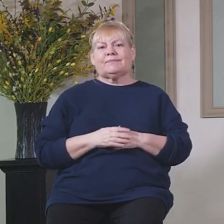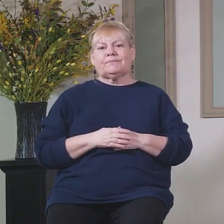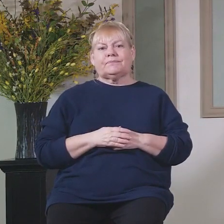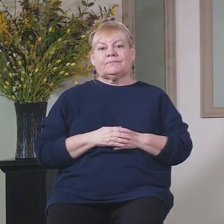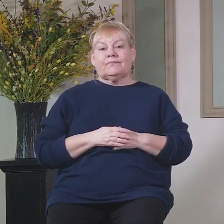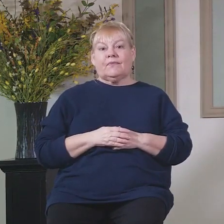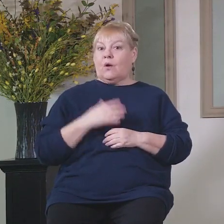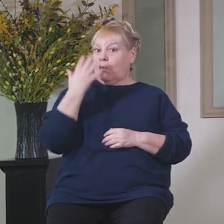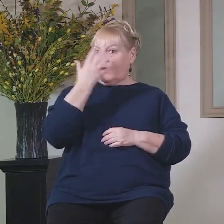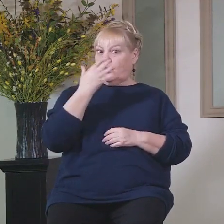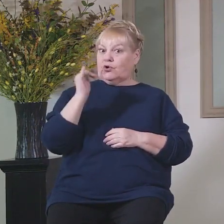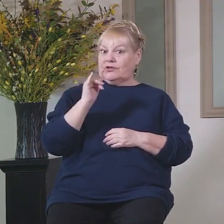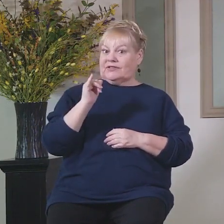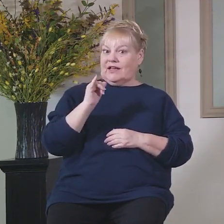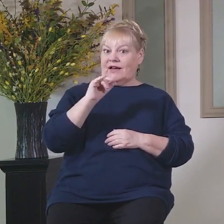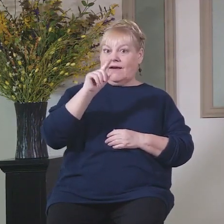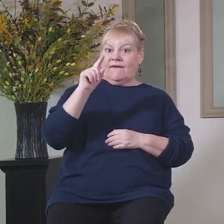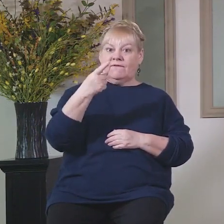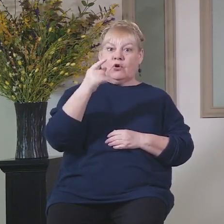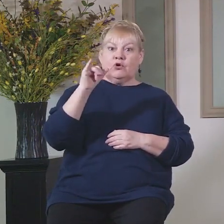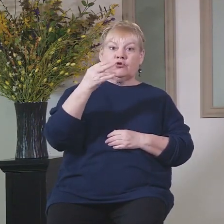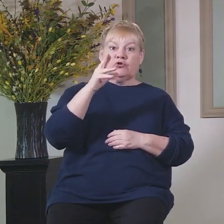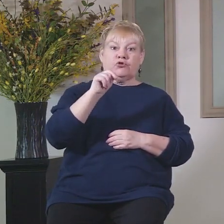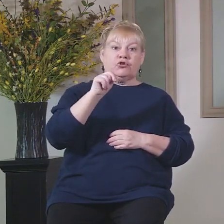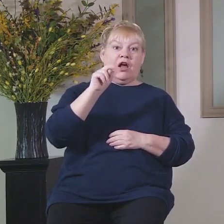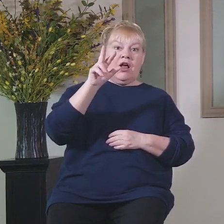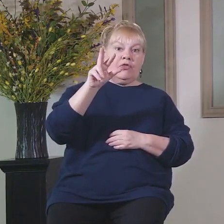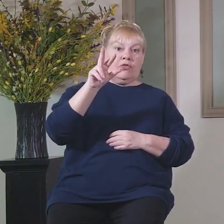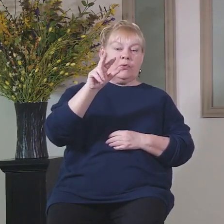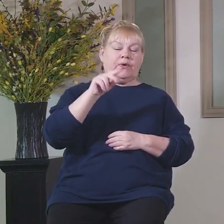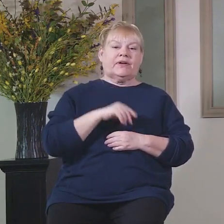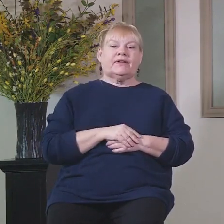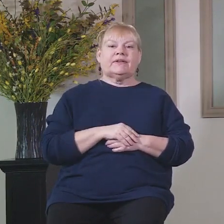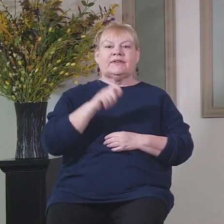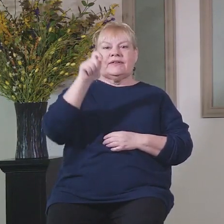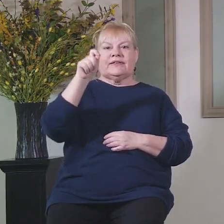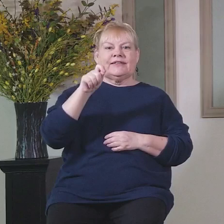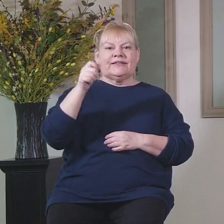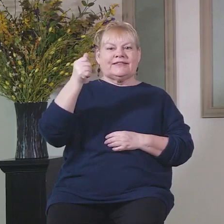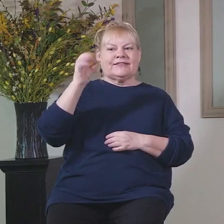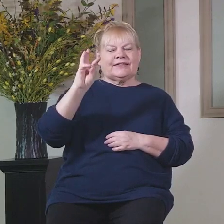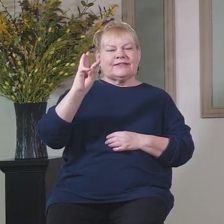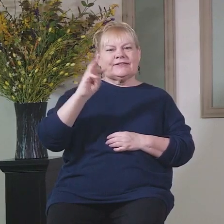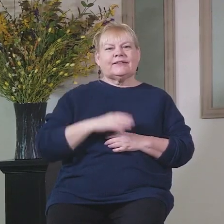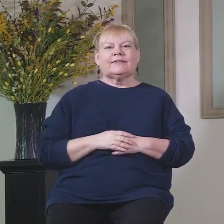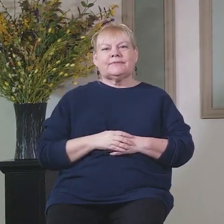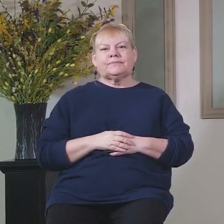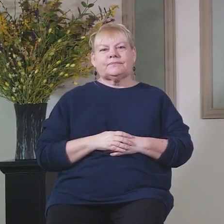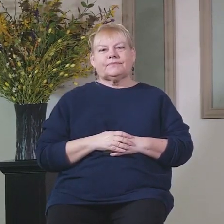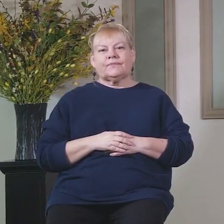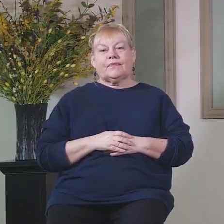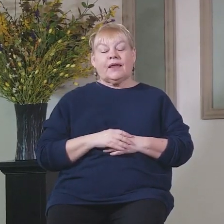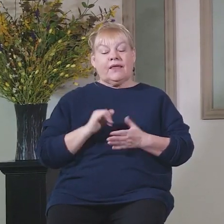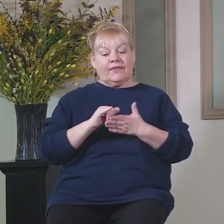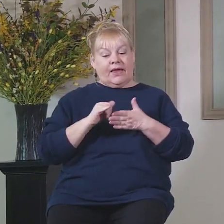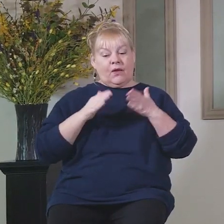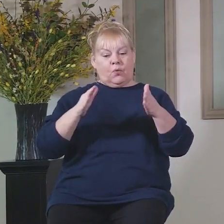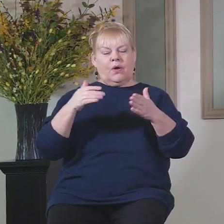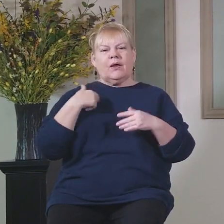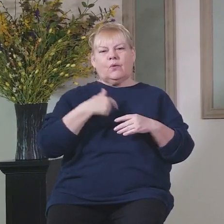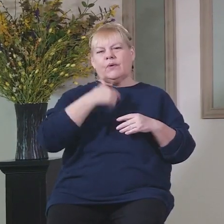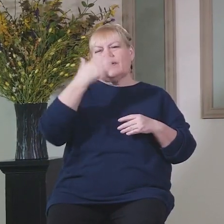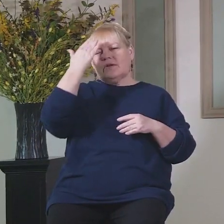Here's what it looks like. 1 John chapter 3, beginning in verse 16. By this we know